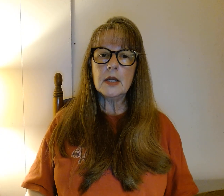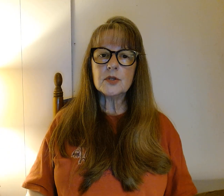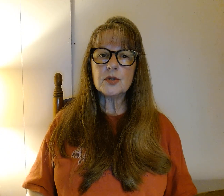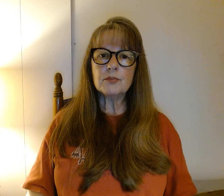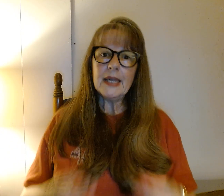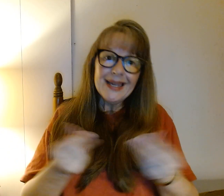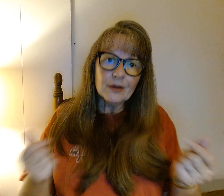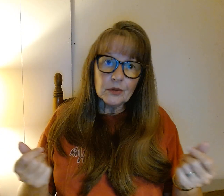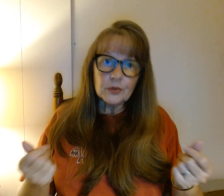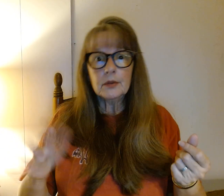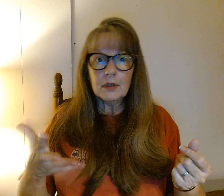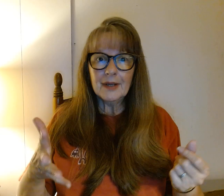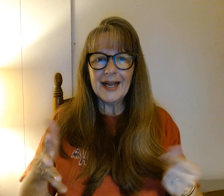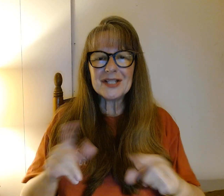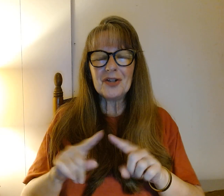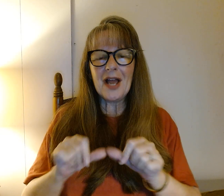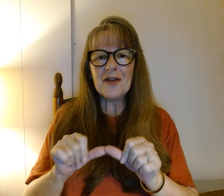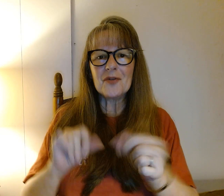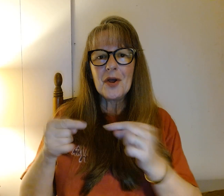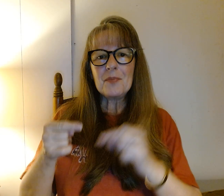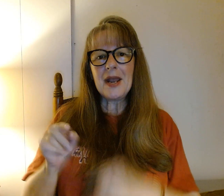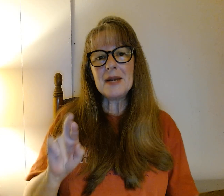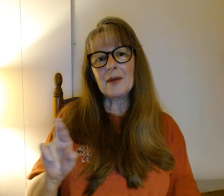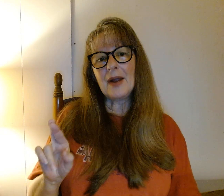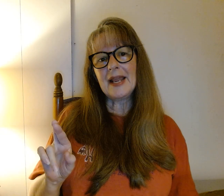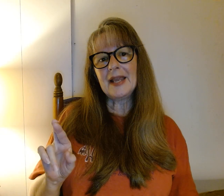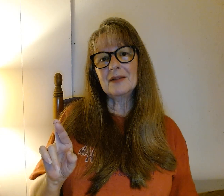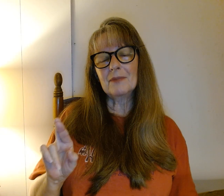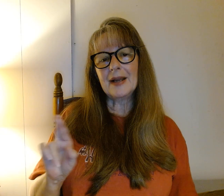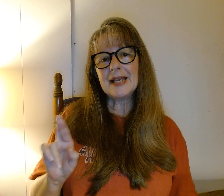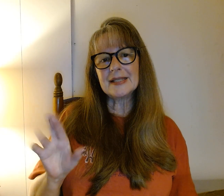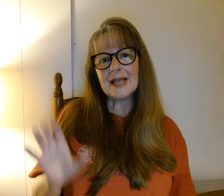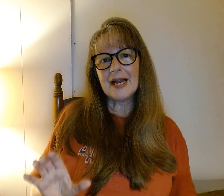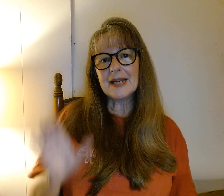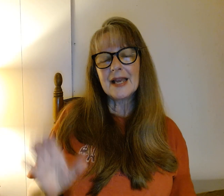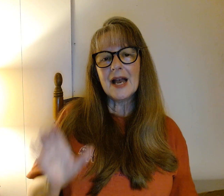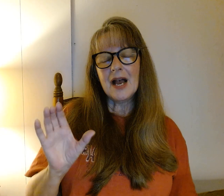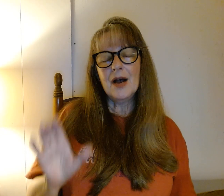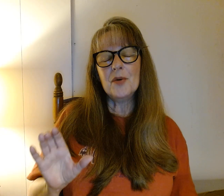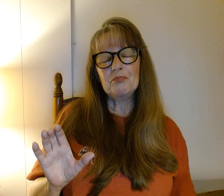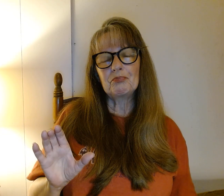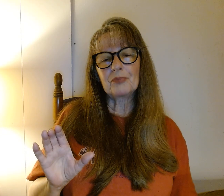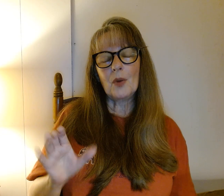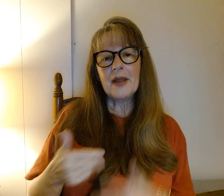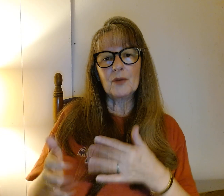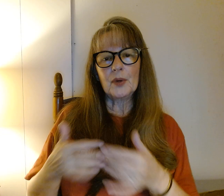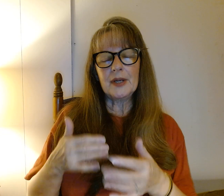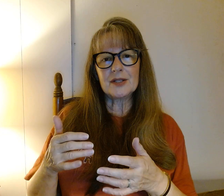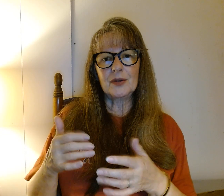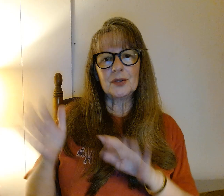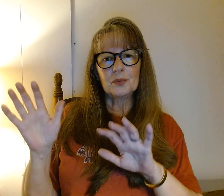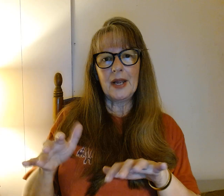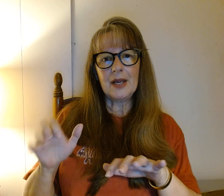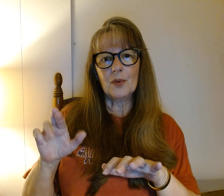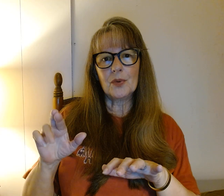It's healed. I still have pain in my right hand side whenever it's going to rain or